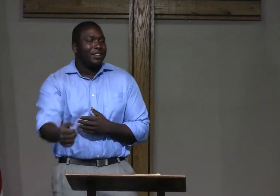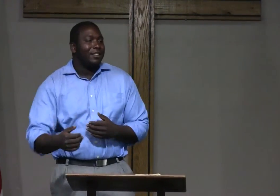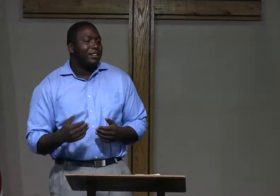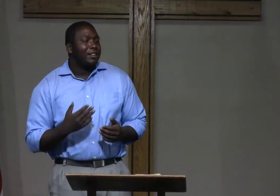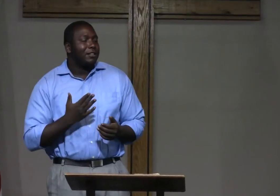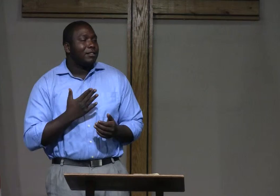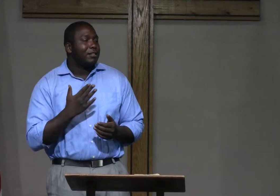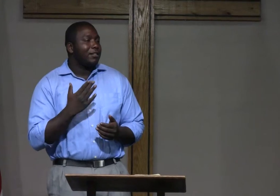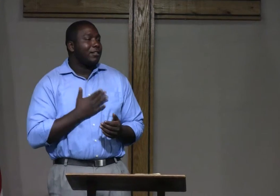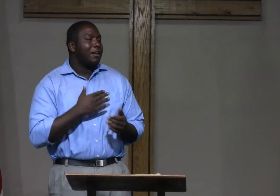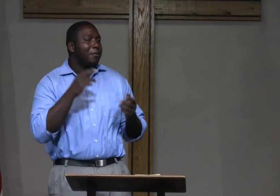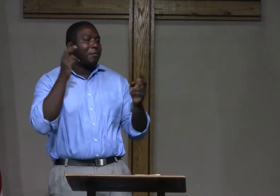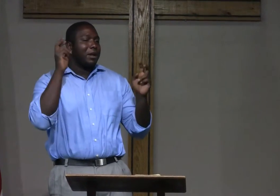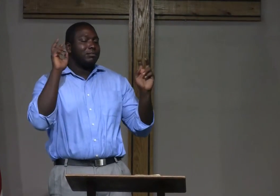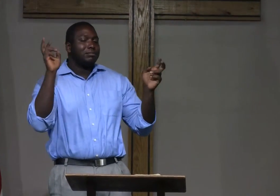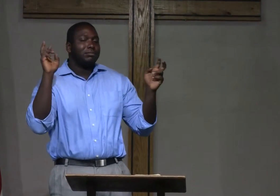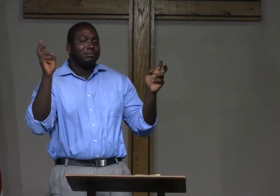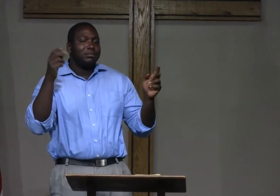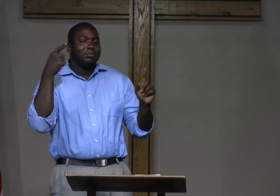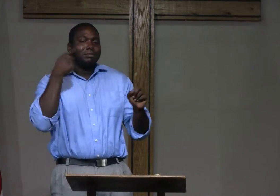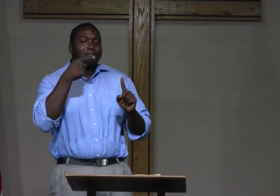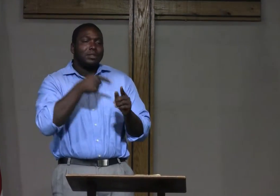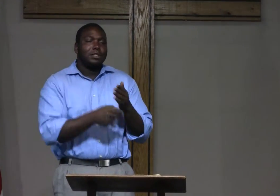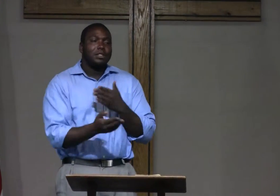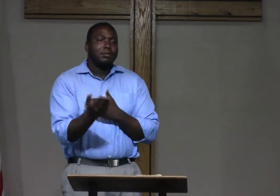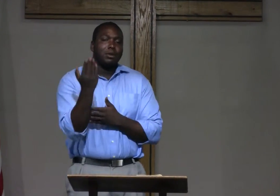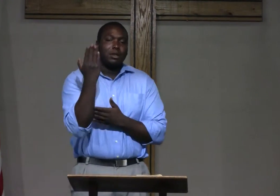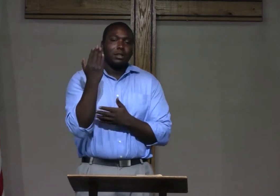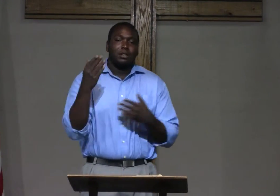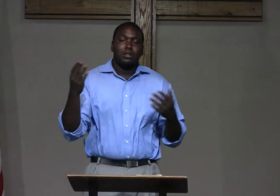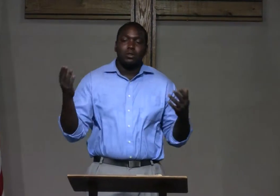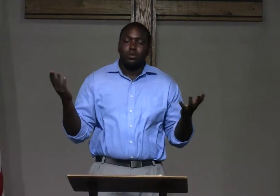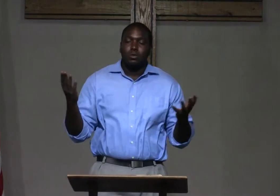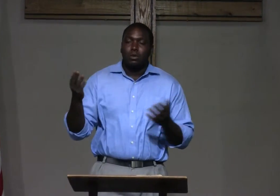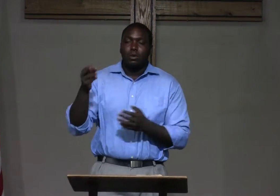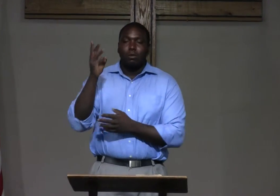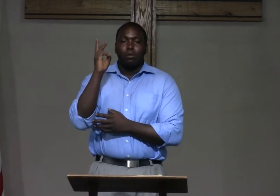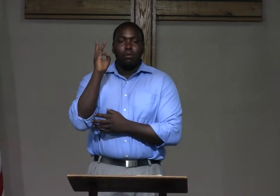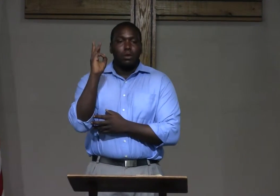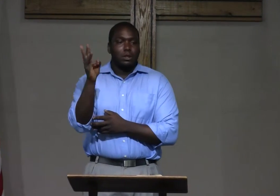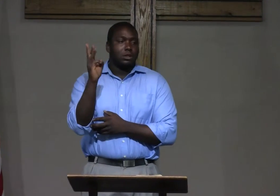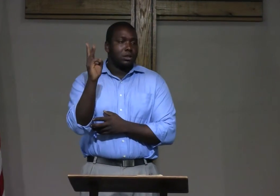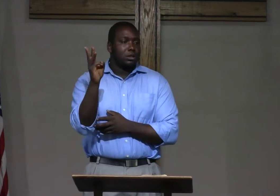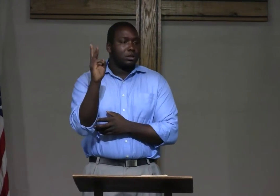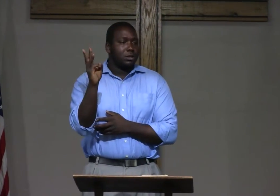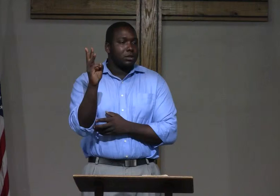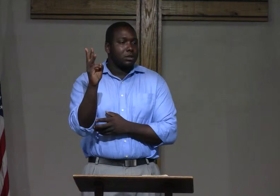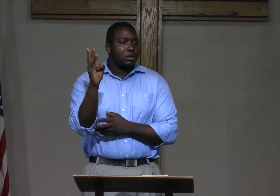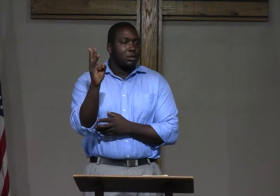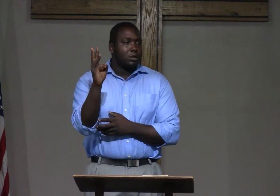Good morning, everybody. My topic for this morning will be on